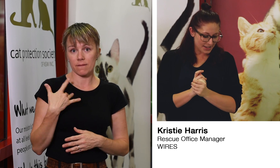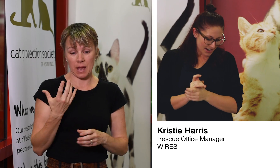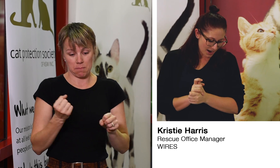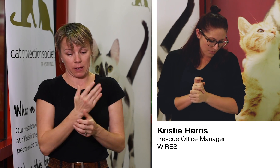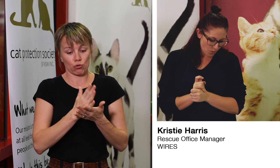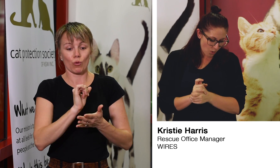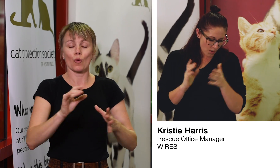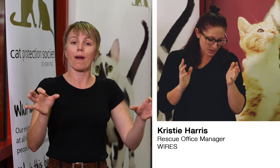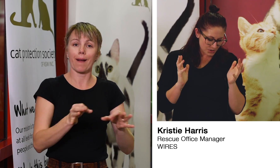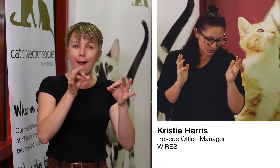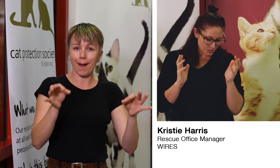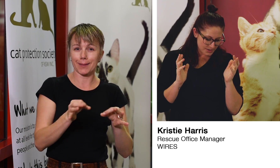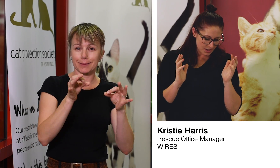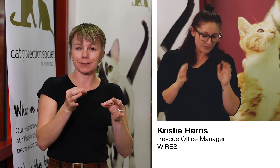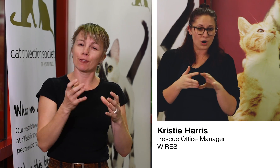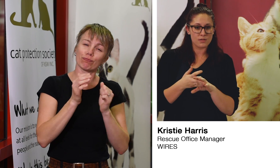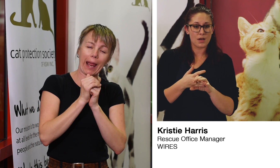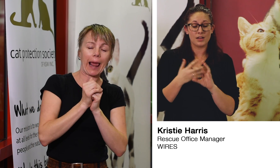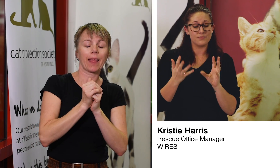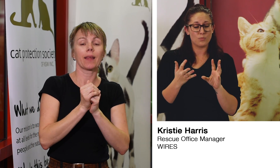plants. Always use